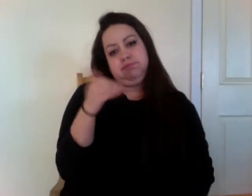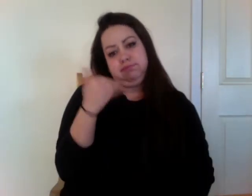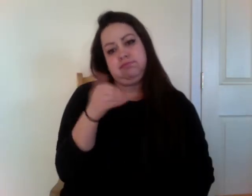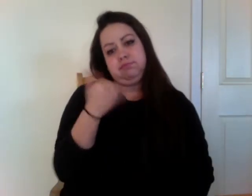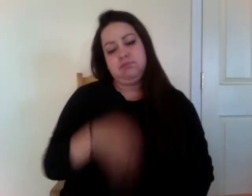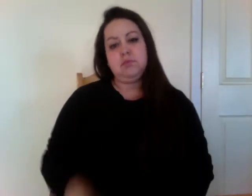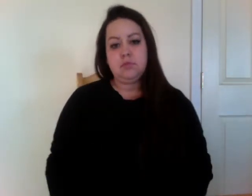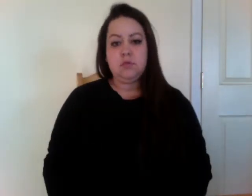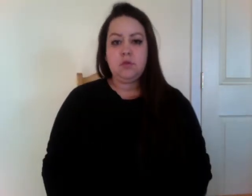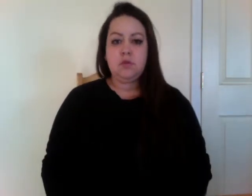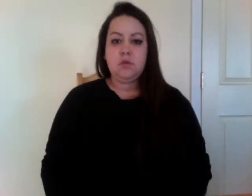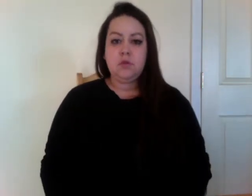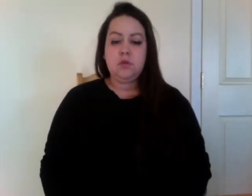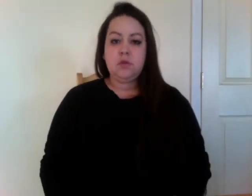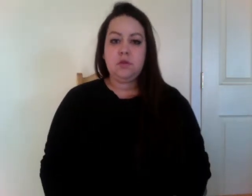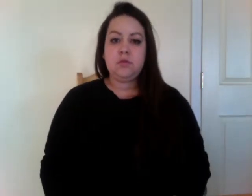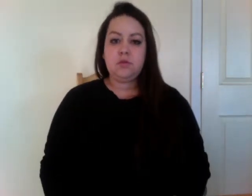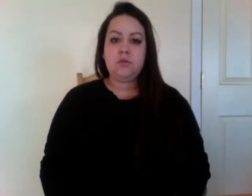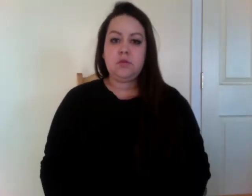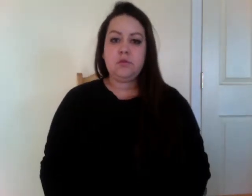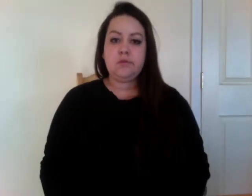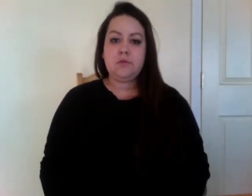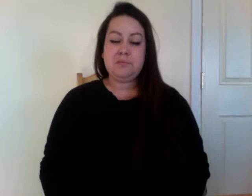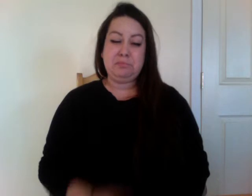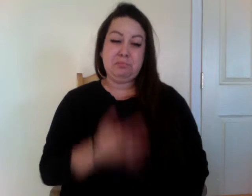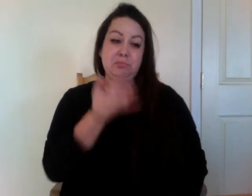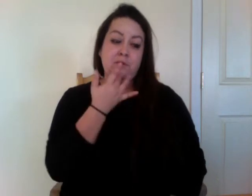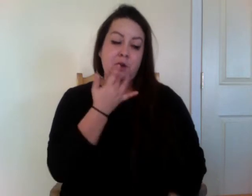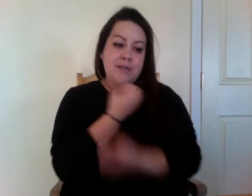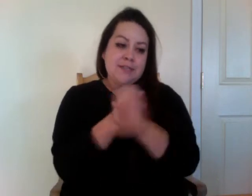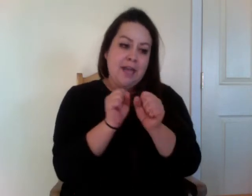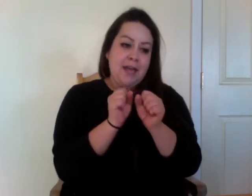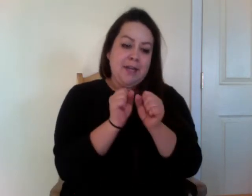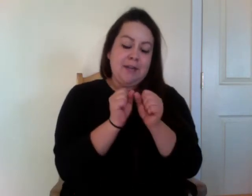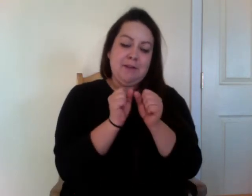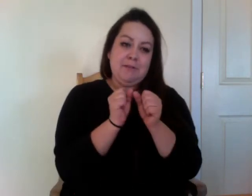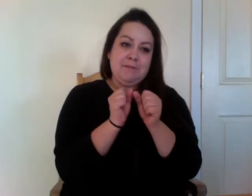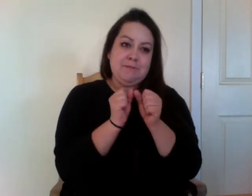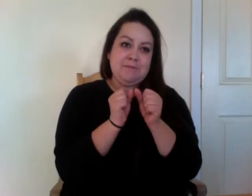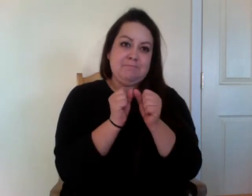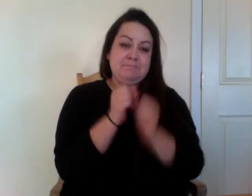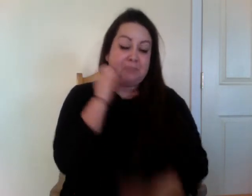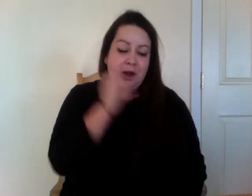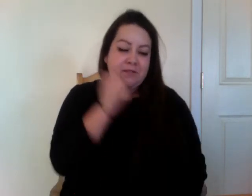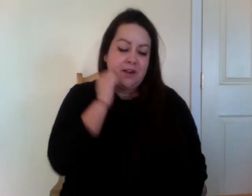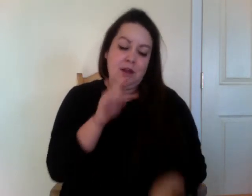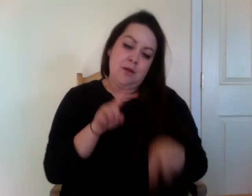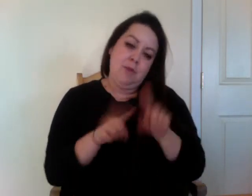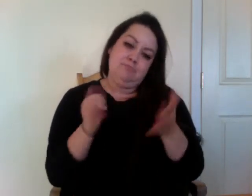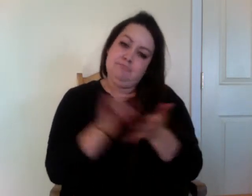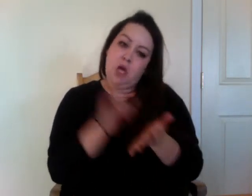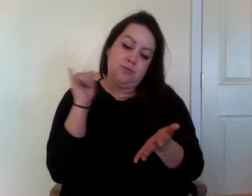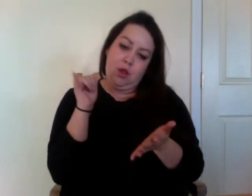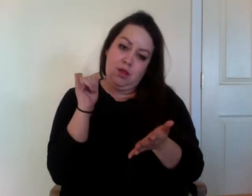common, more common than we would ever like for it to be in today's higher education and campuses